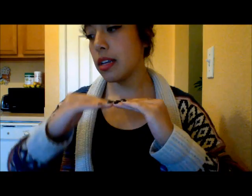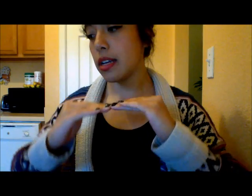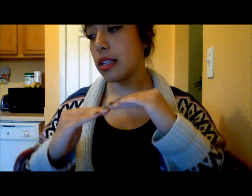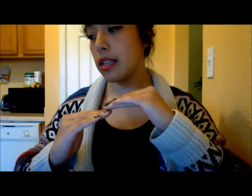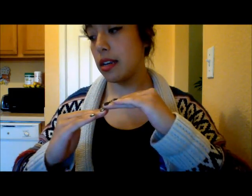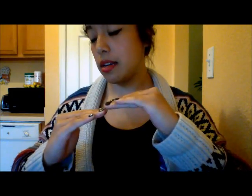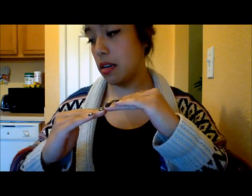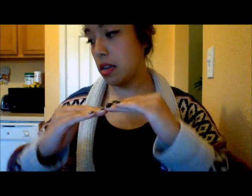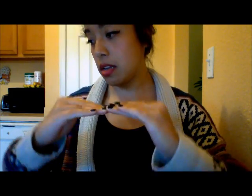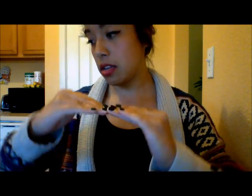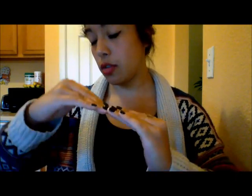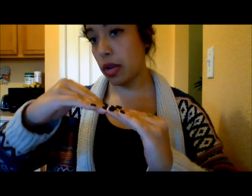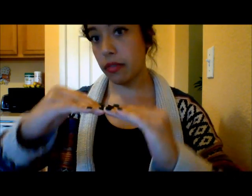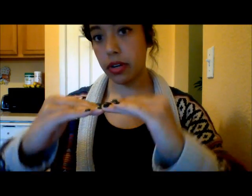and then you waver.